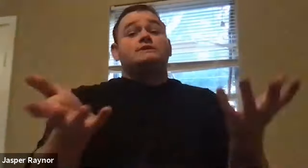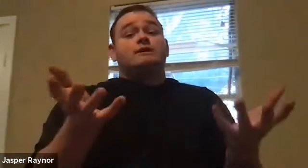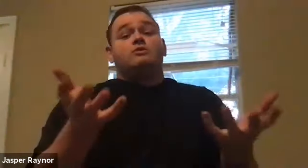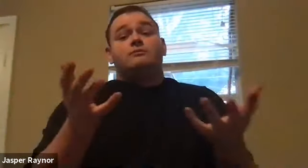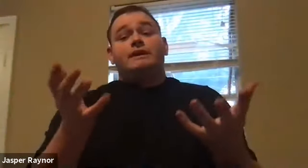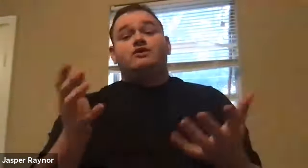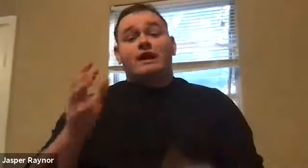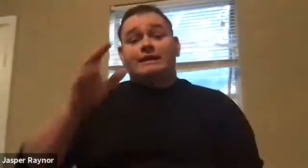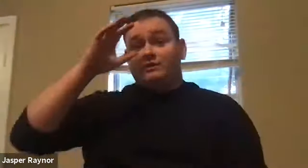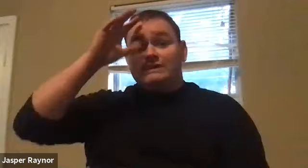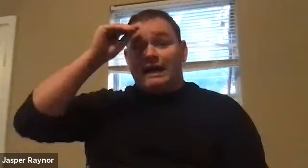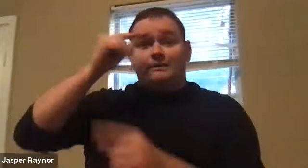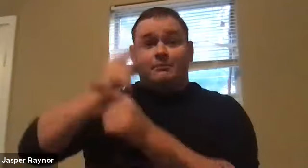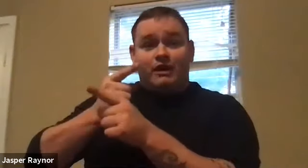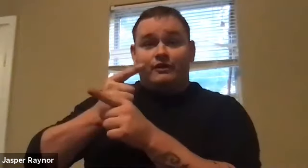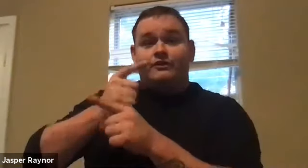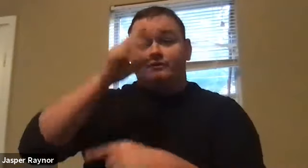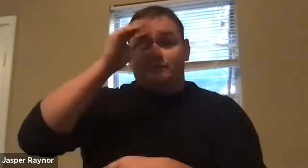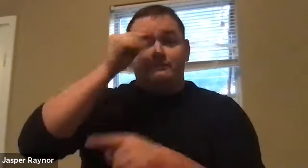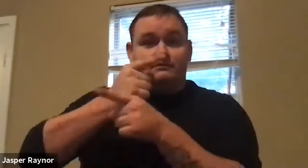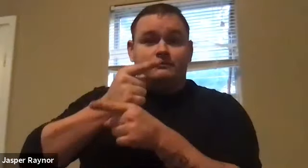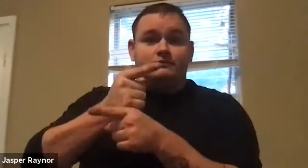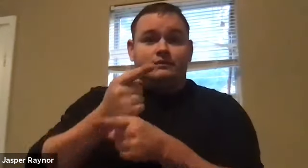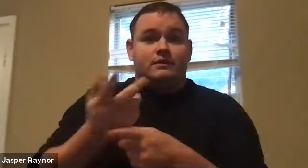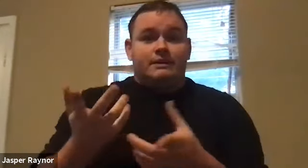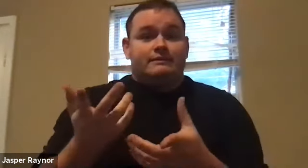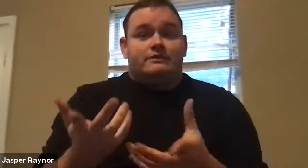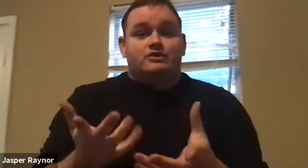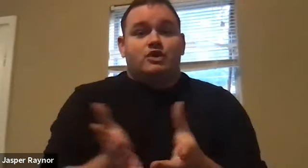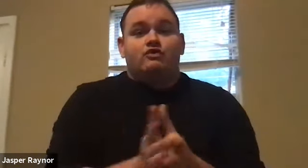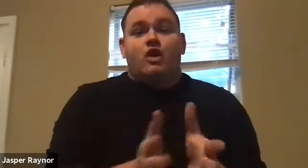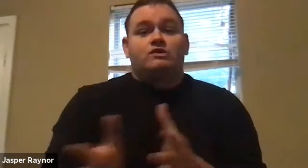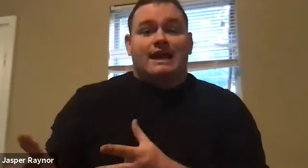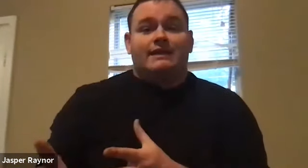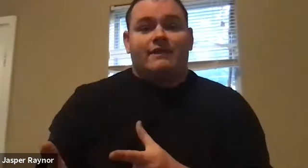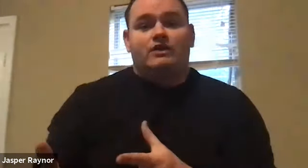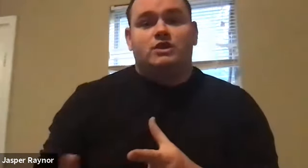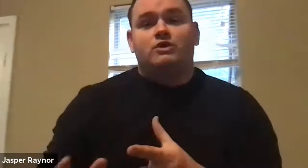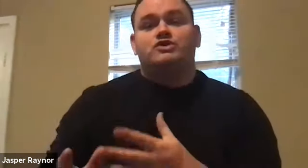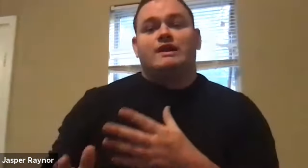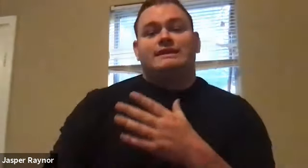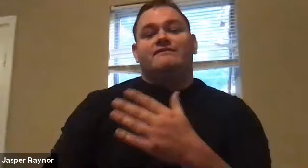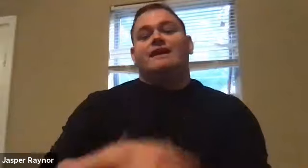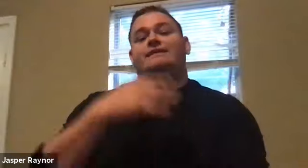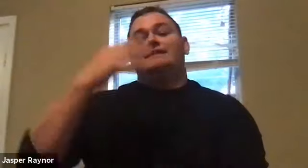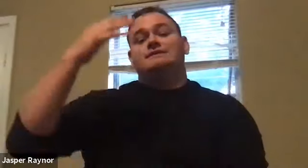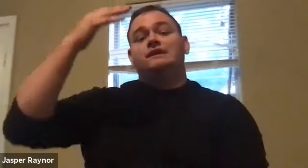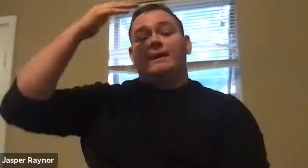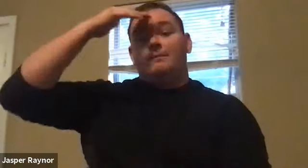still would be correct if you signed brother. I mean, there's no wrong sign there as long as you're identifying that it's the